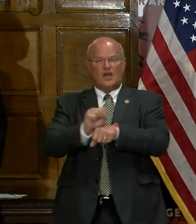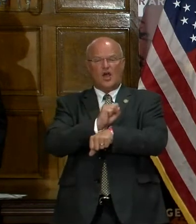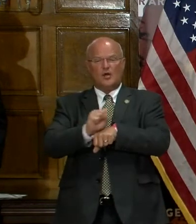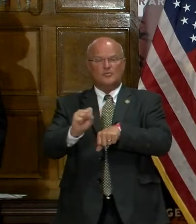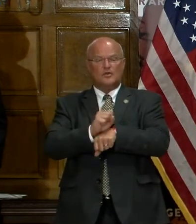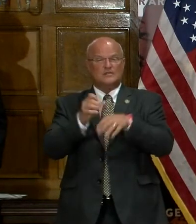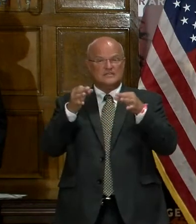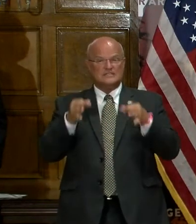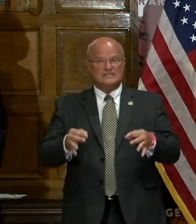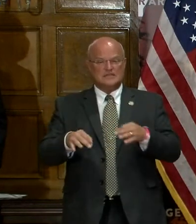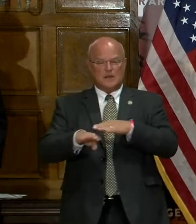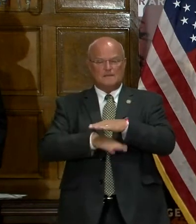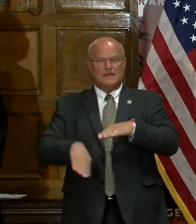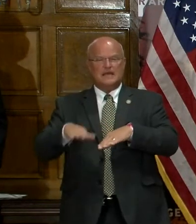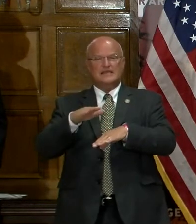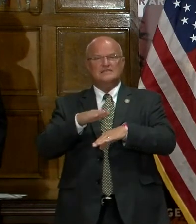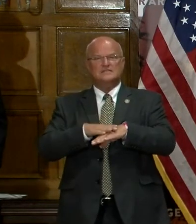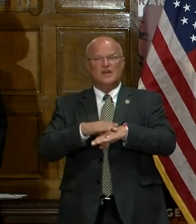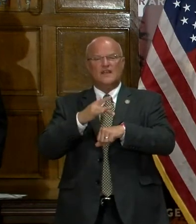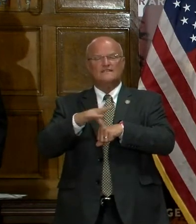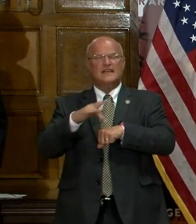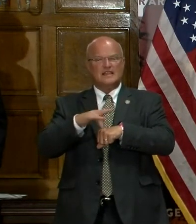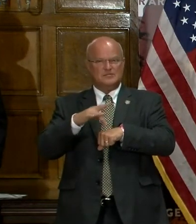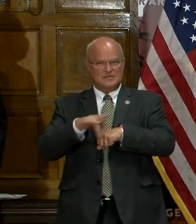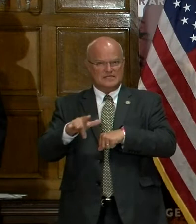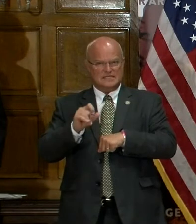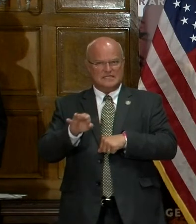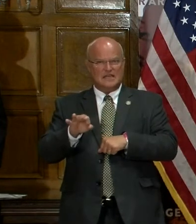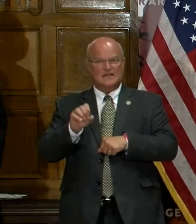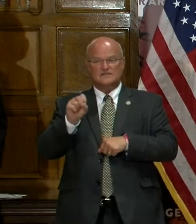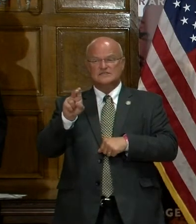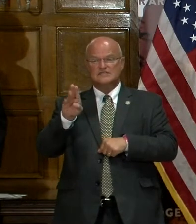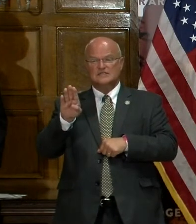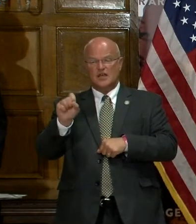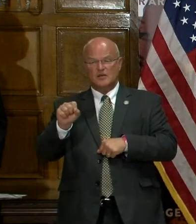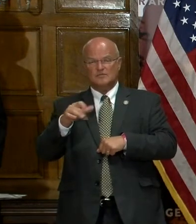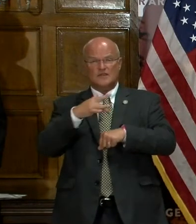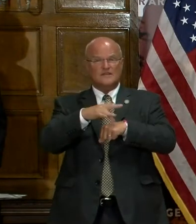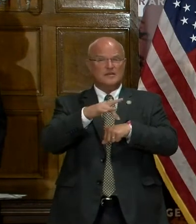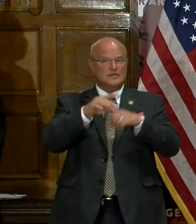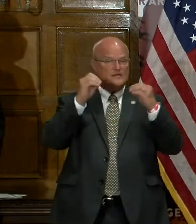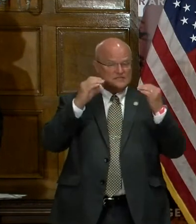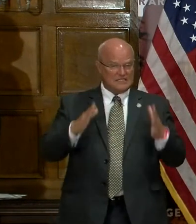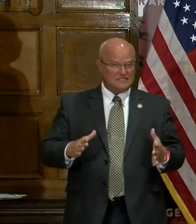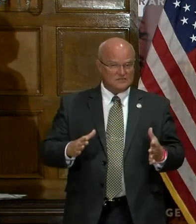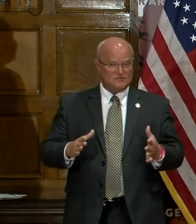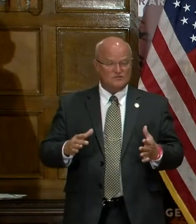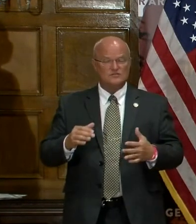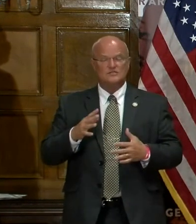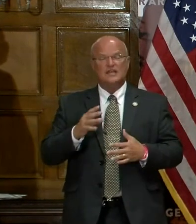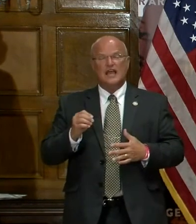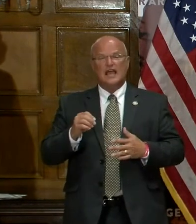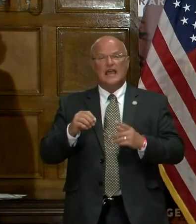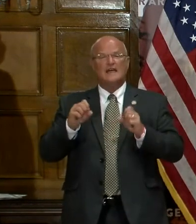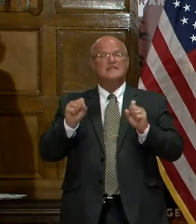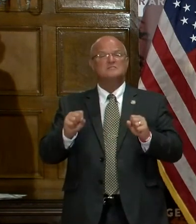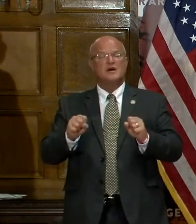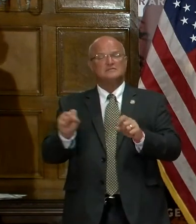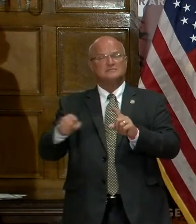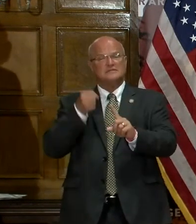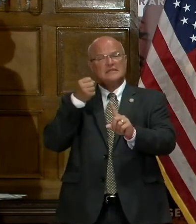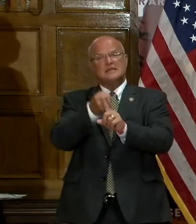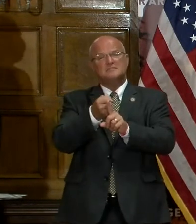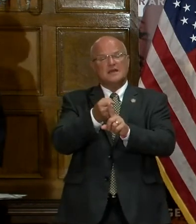operational decisions can be based on availability of subs, the availability of teachers, and the possible